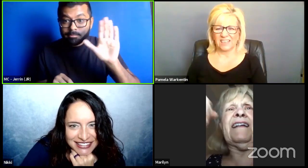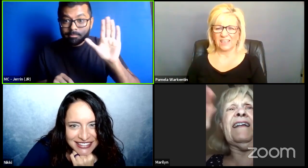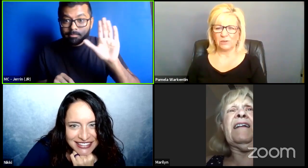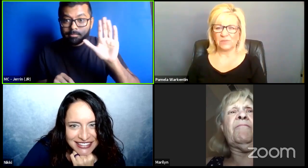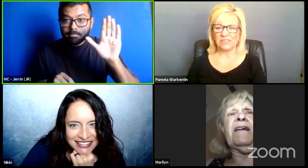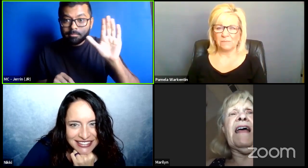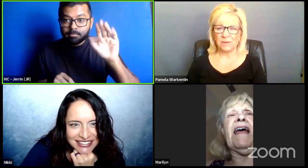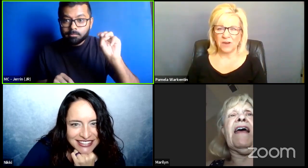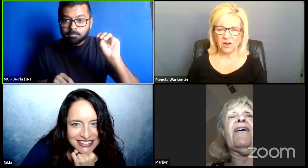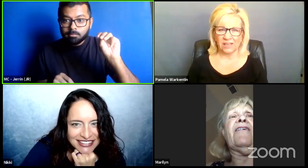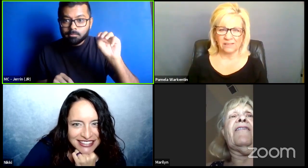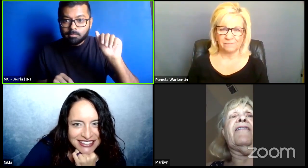Can you see me, Marilyn?